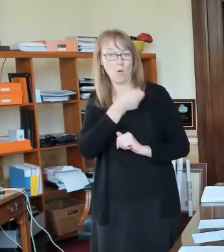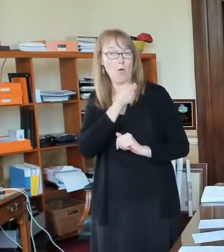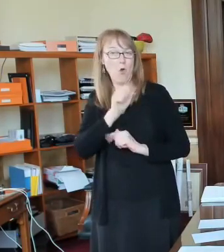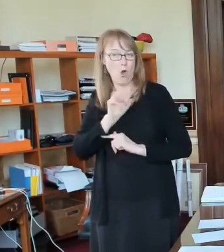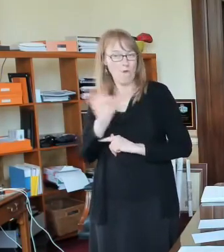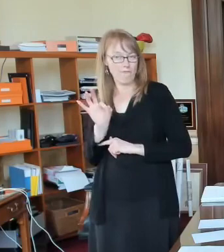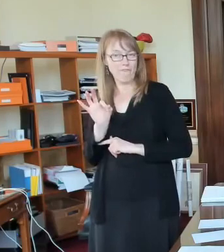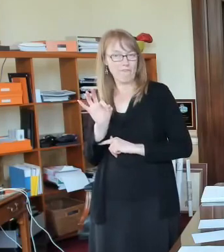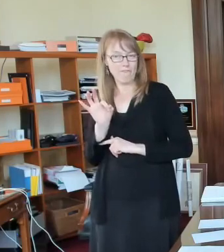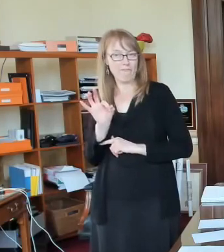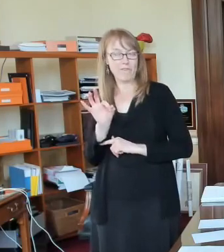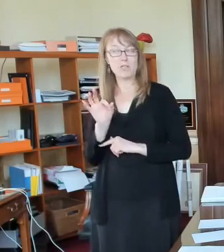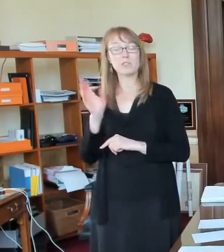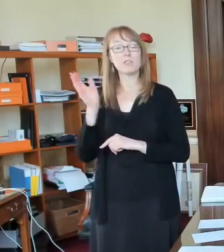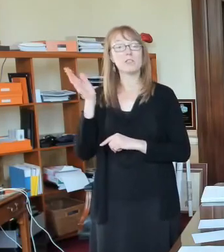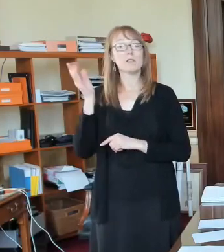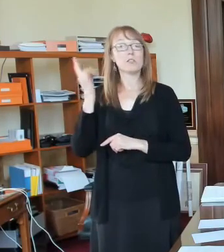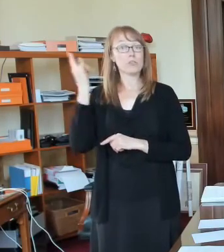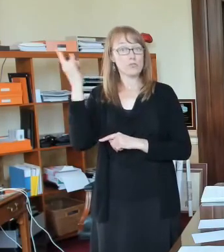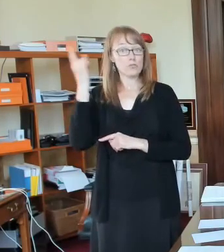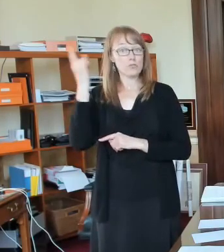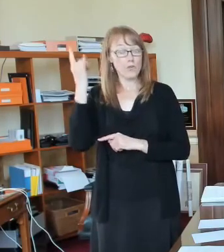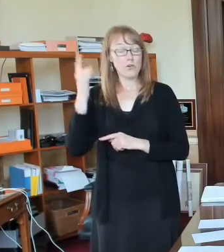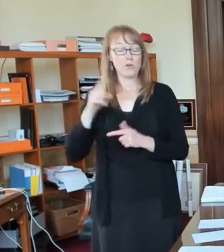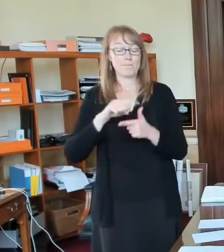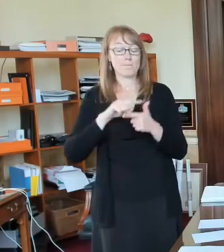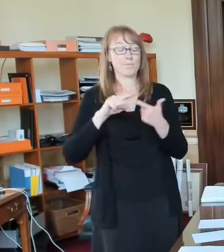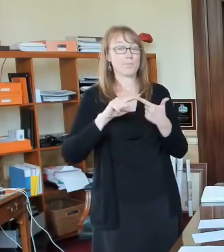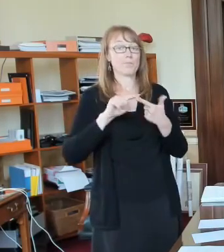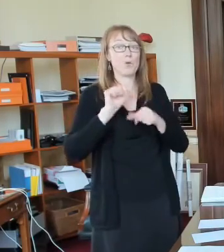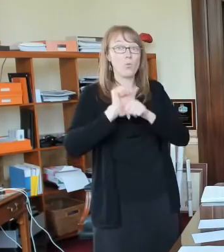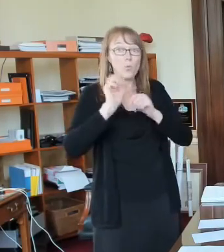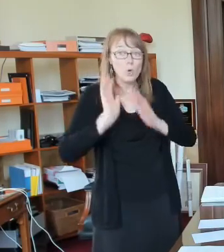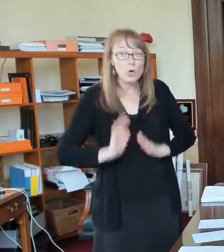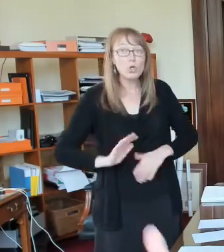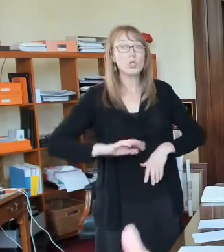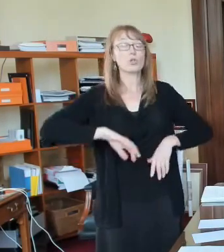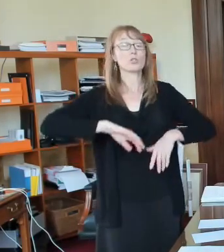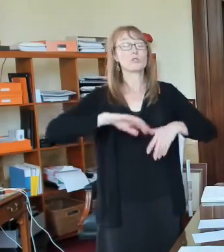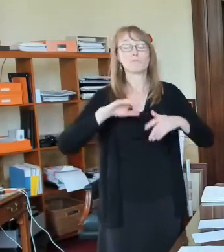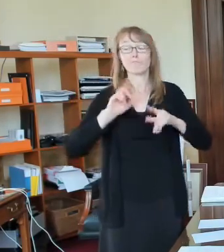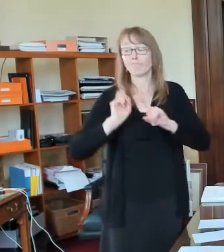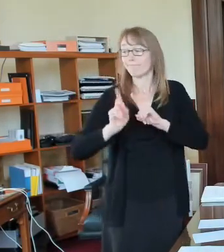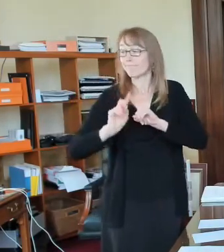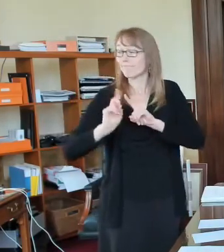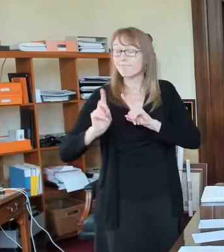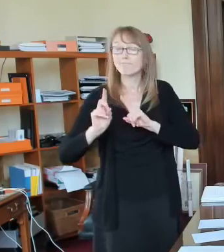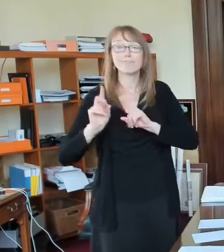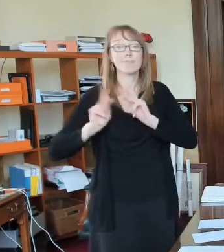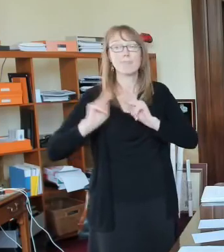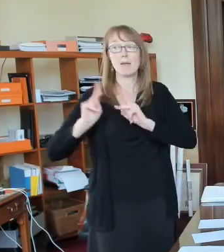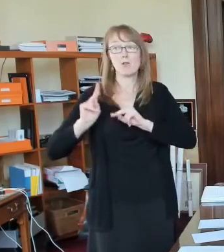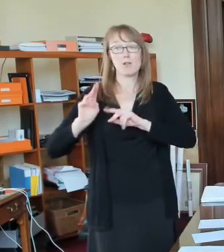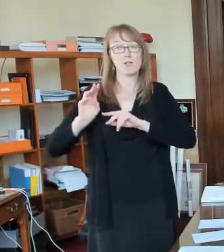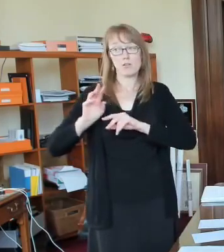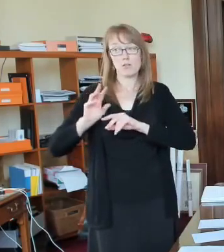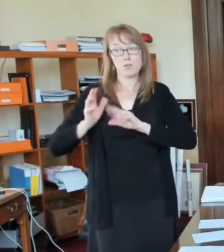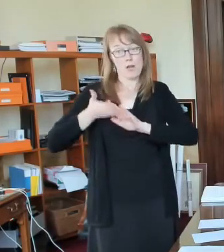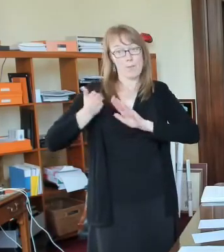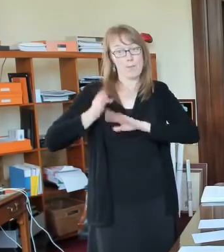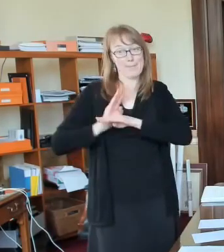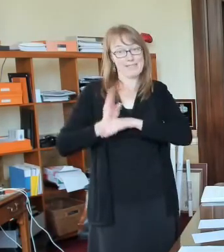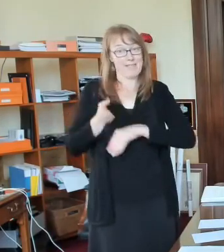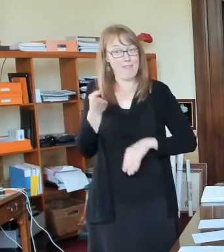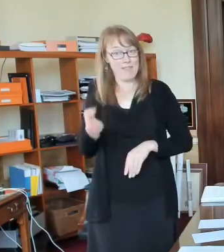mask on. All the workers will have masks on. If you need to get up and go to the restroom or something, then you've